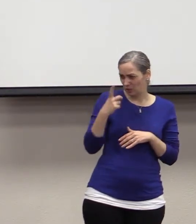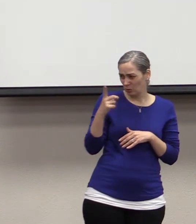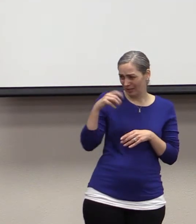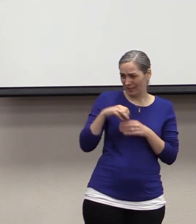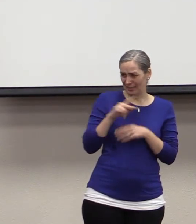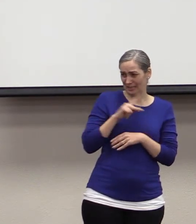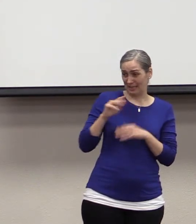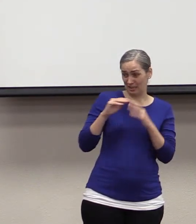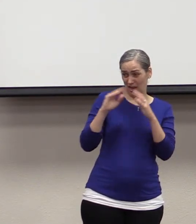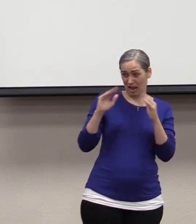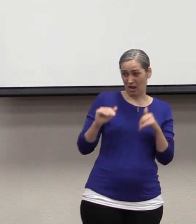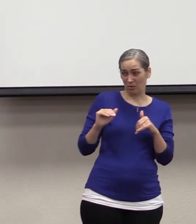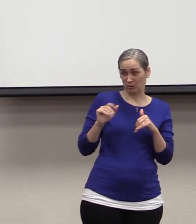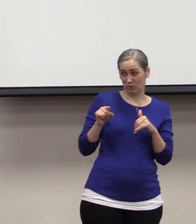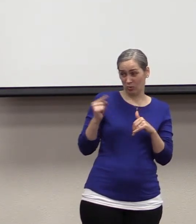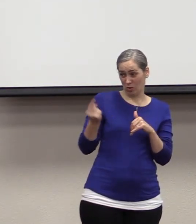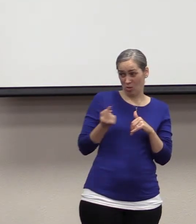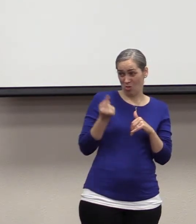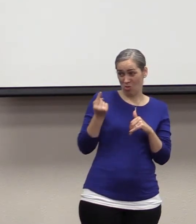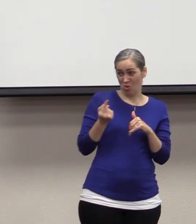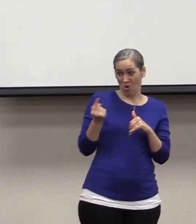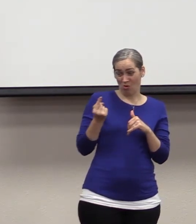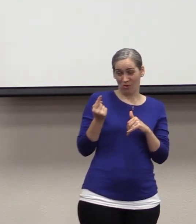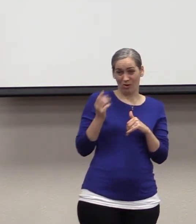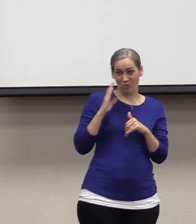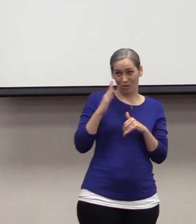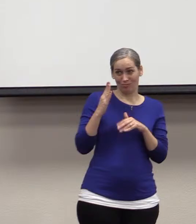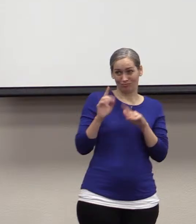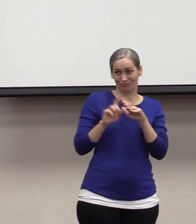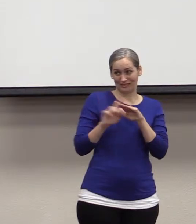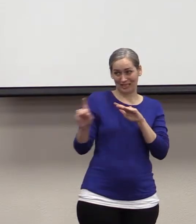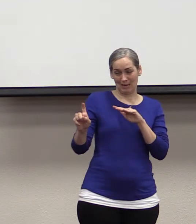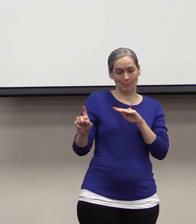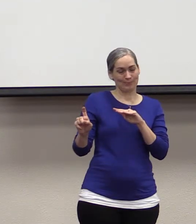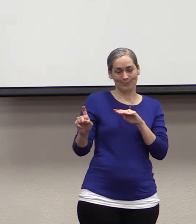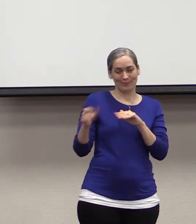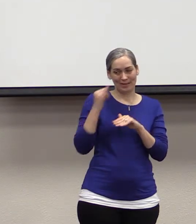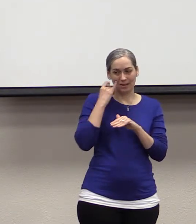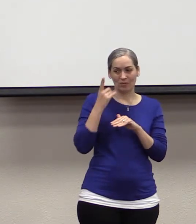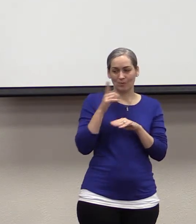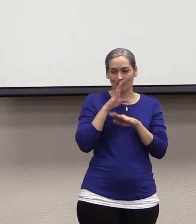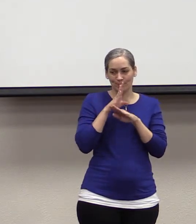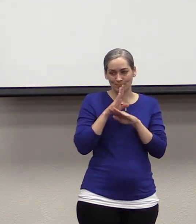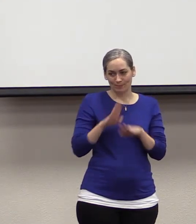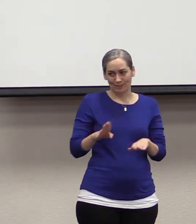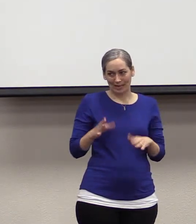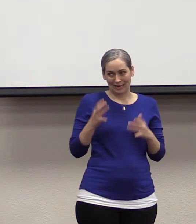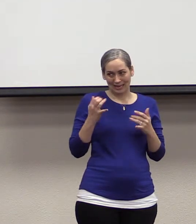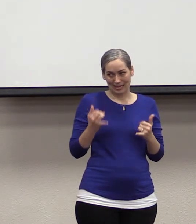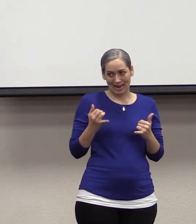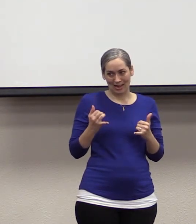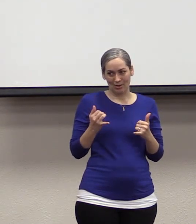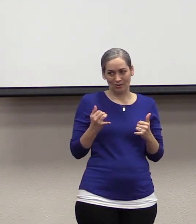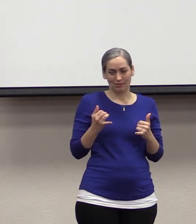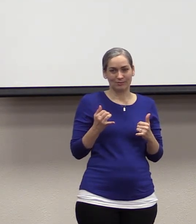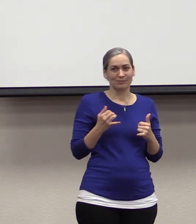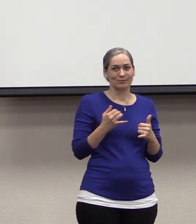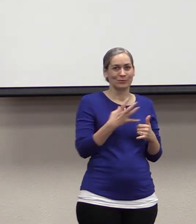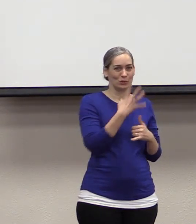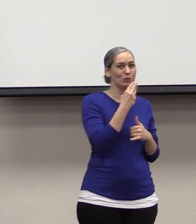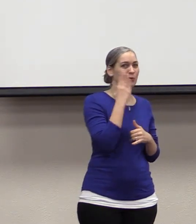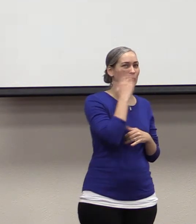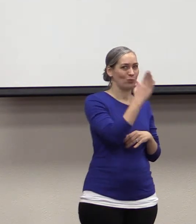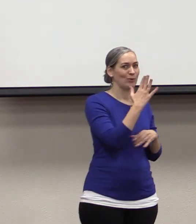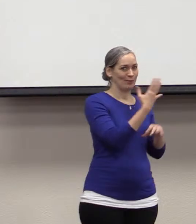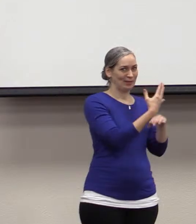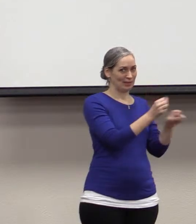king's house, you alone of all the Jews will escape. For if you remain silent at this time, relief and deliverance for the